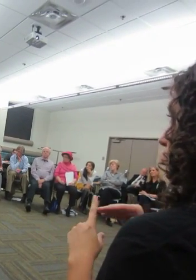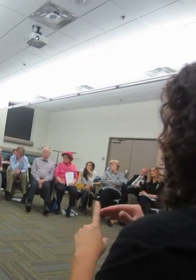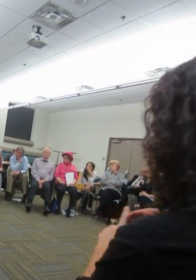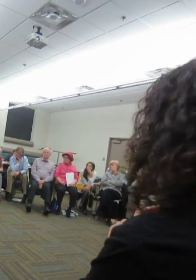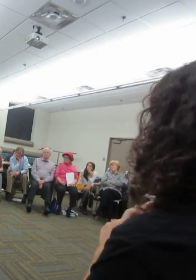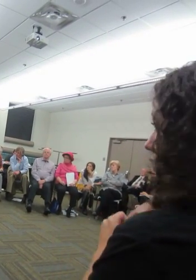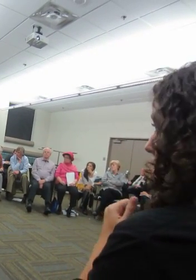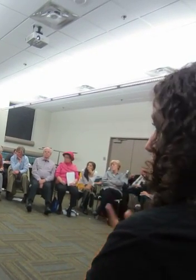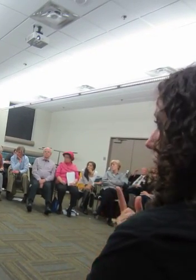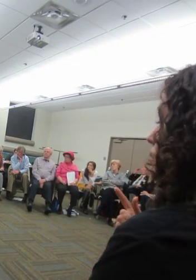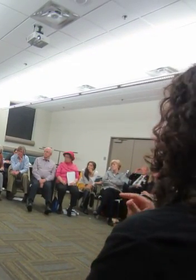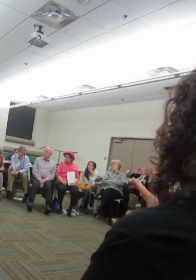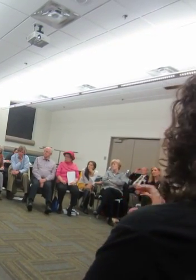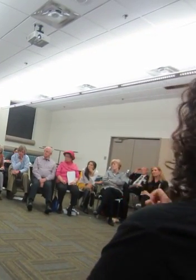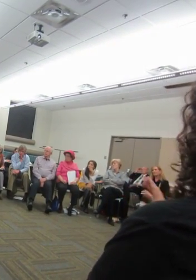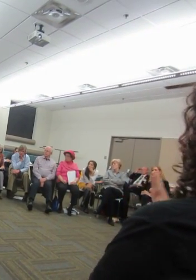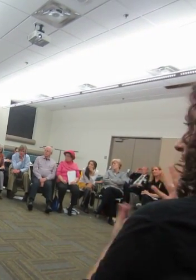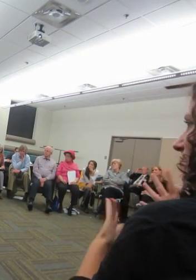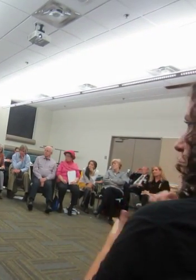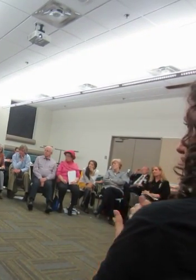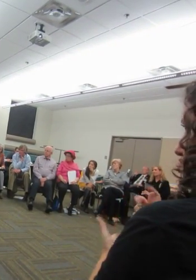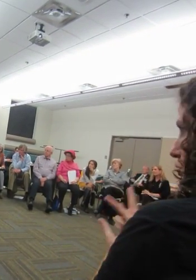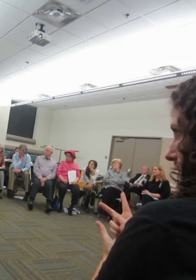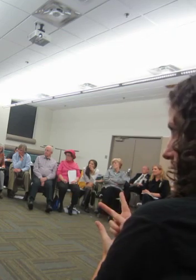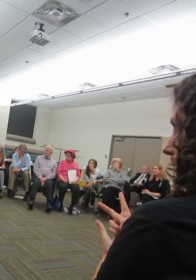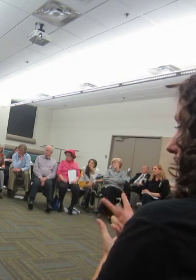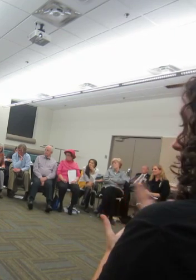everyone that the COAB approved at its last meeting